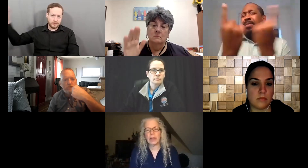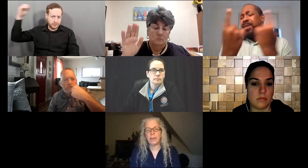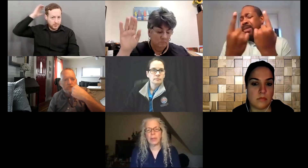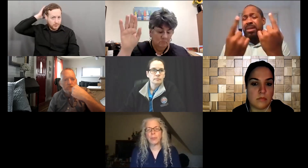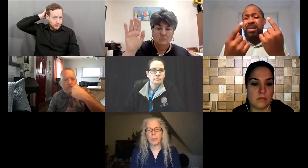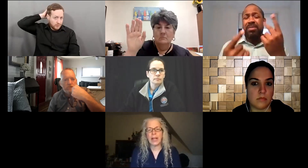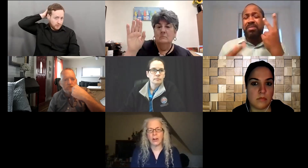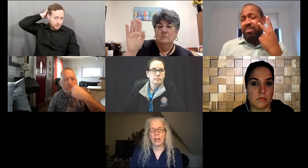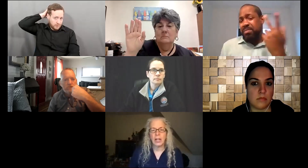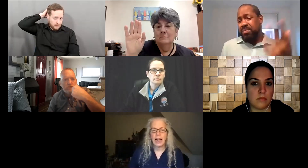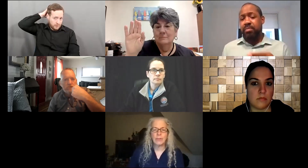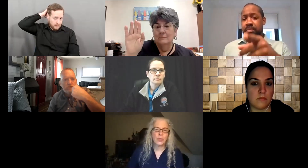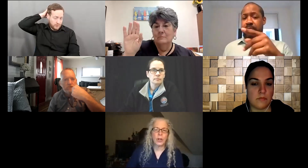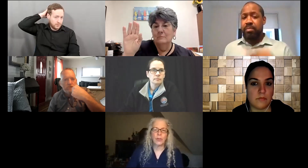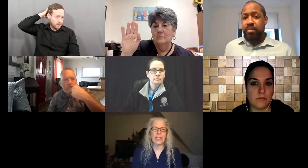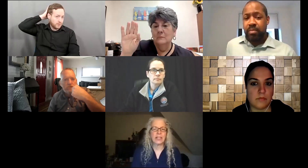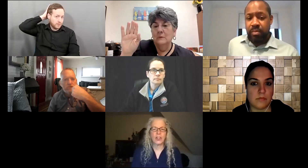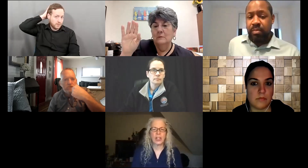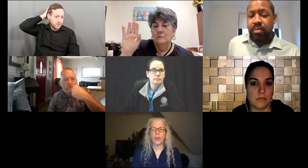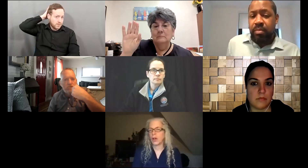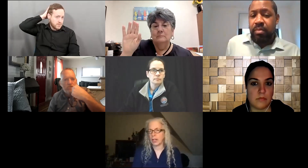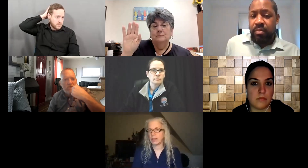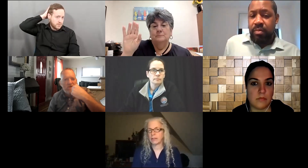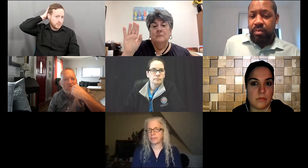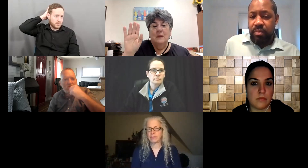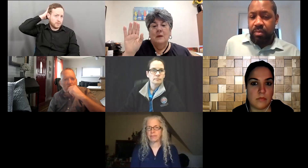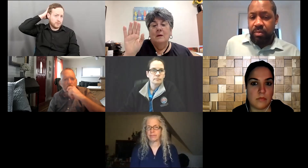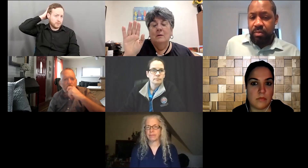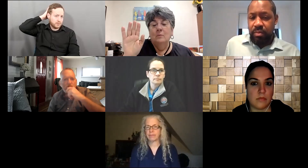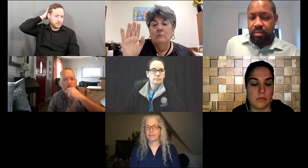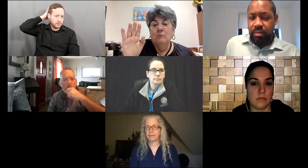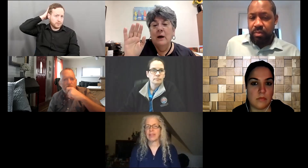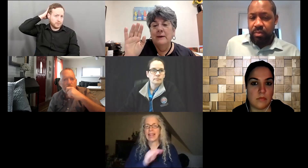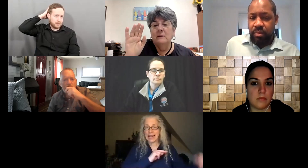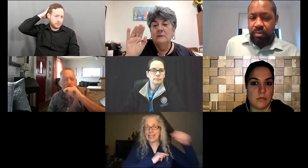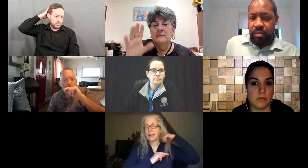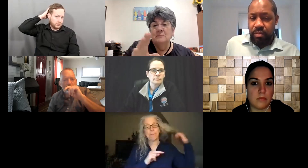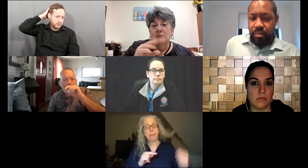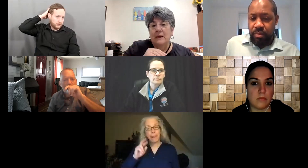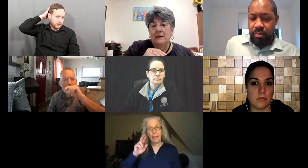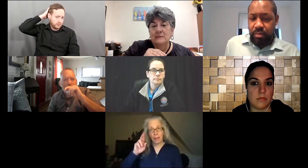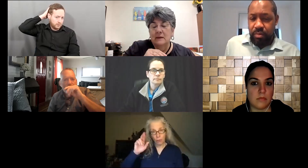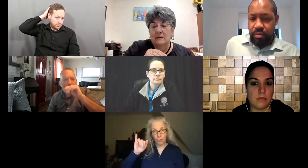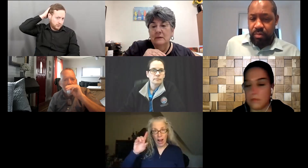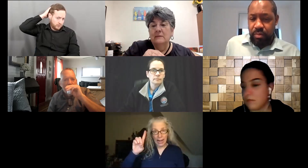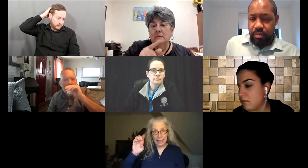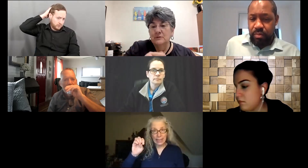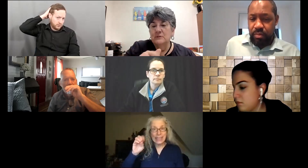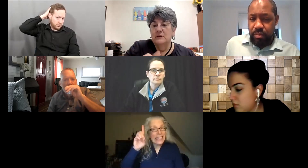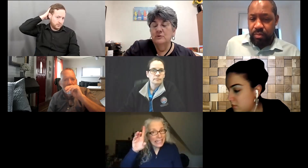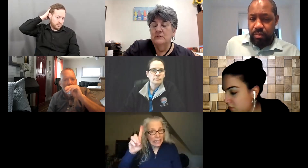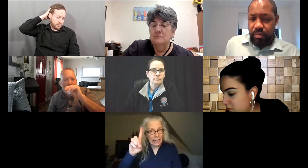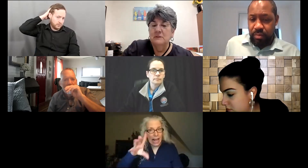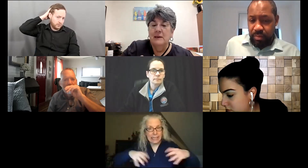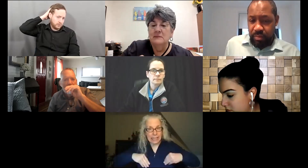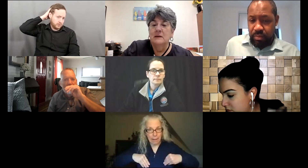program and then be prepared. I'm just wondering, it's just a thought. Well, RIDE accepted ASL and the